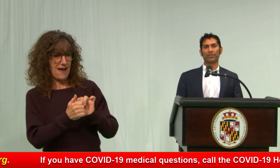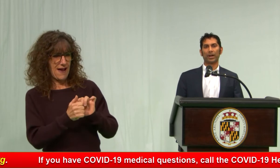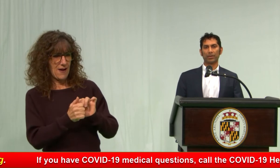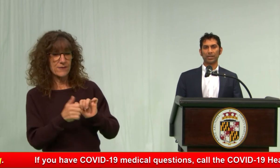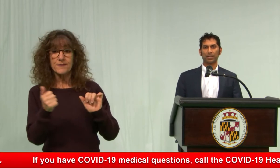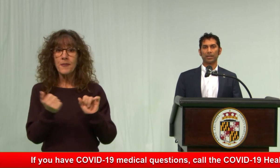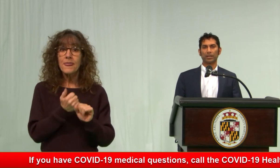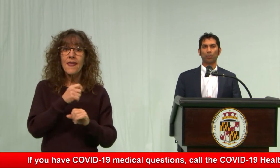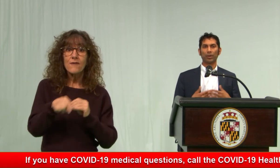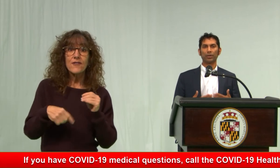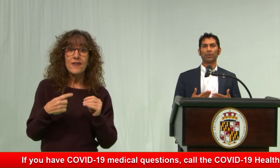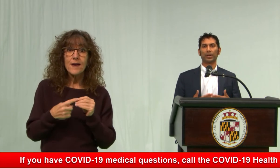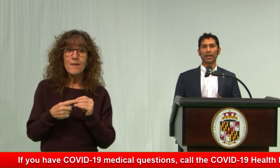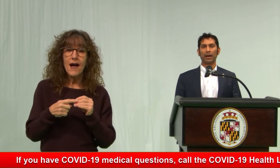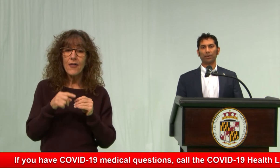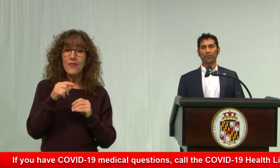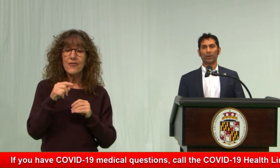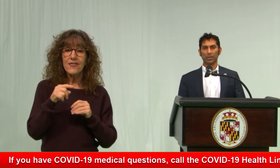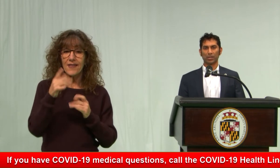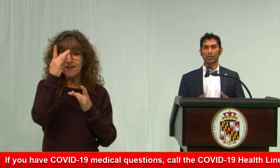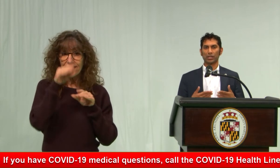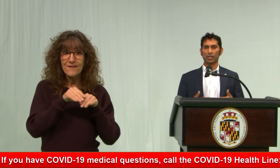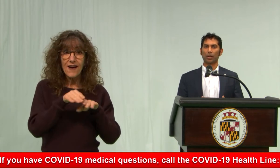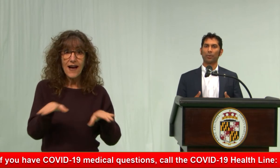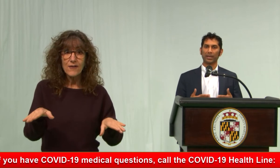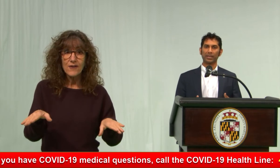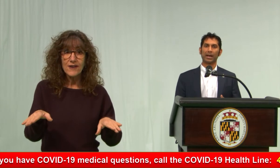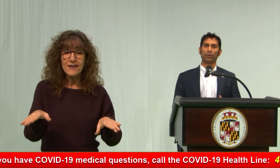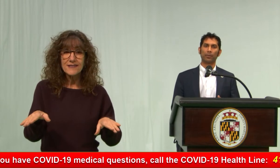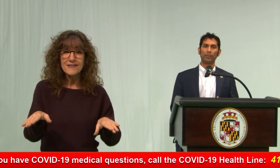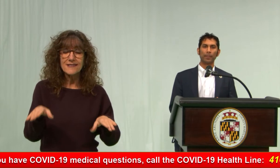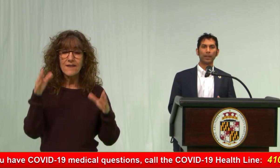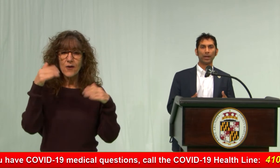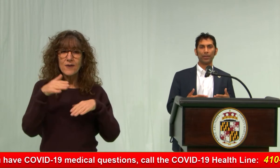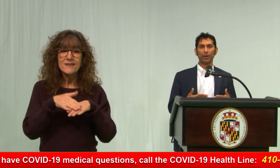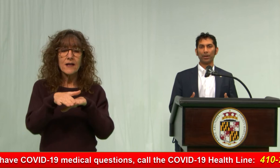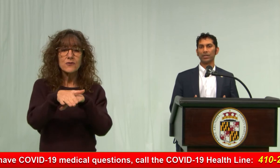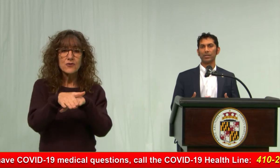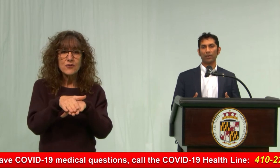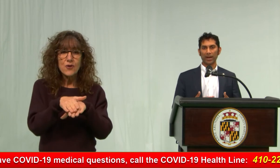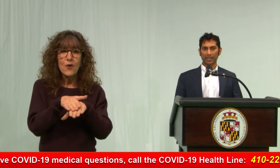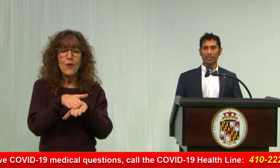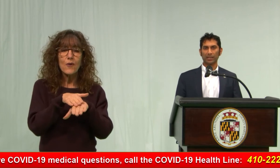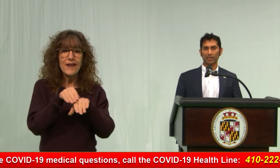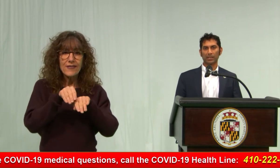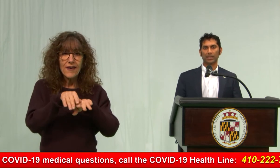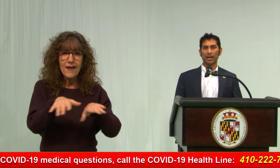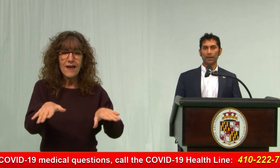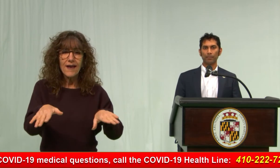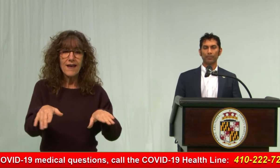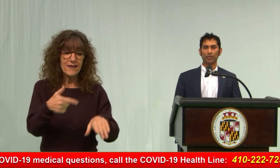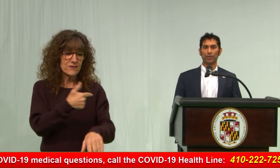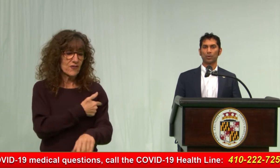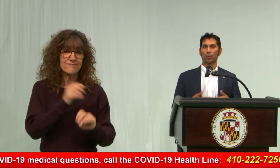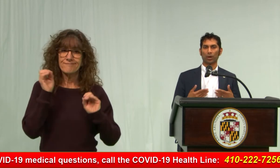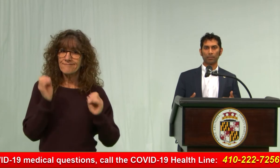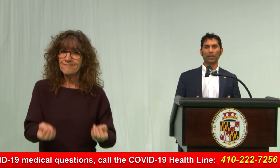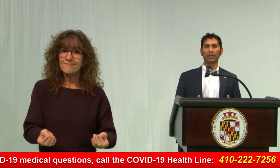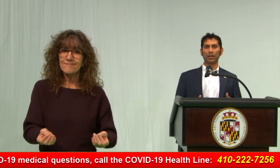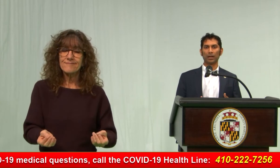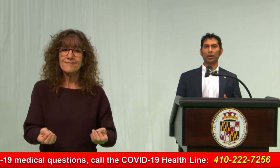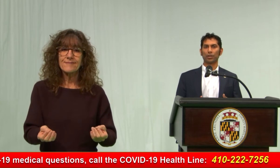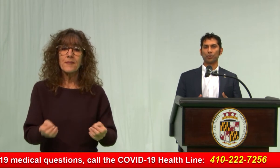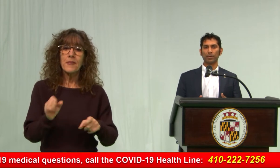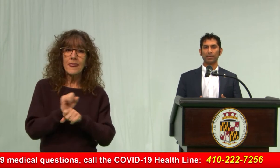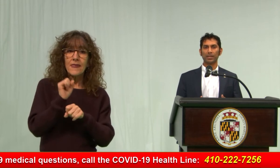about this virus that we are doing now is focused on slowing it down. There is no vaccine at this time. There's work